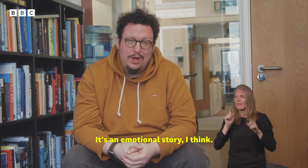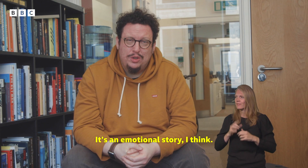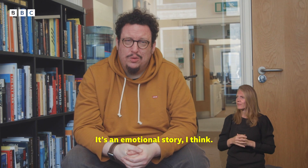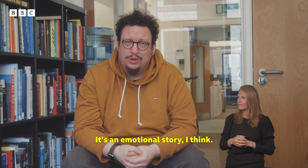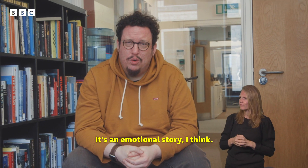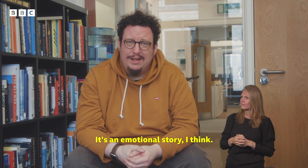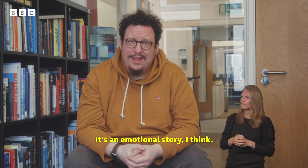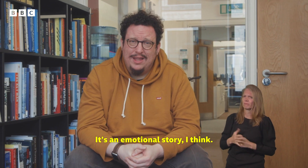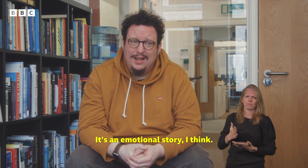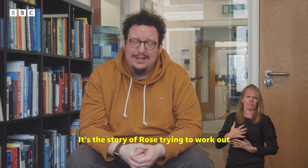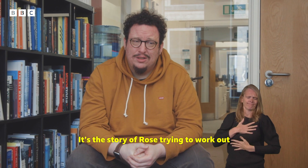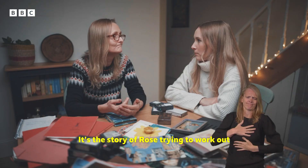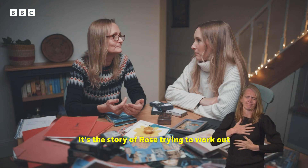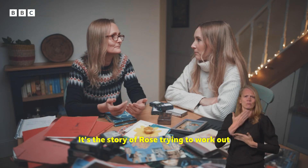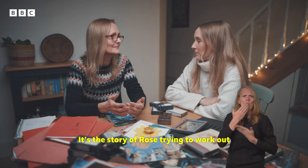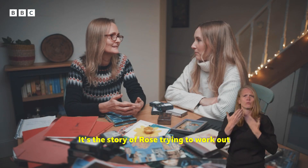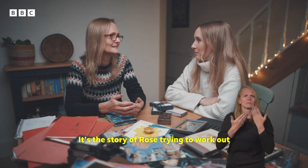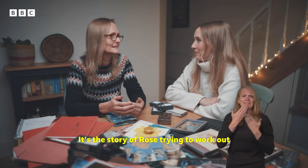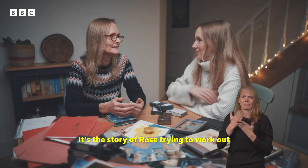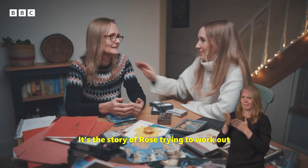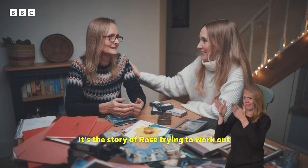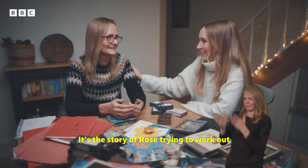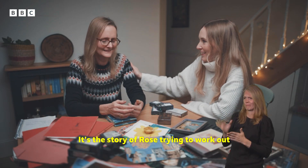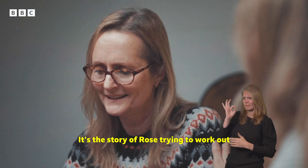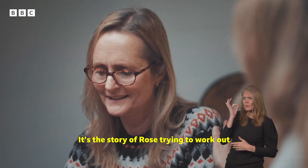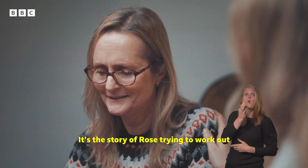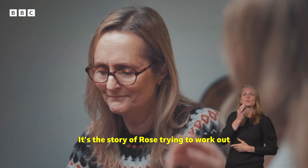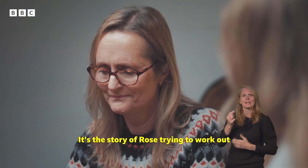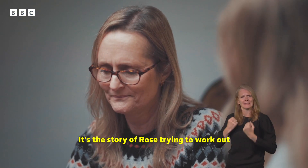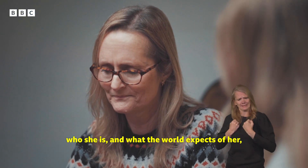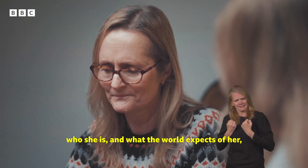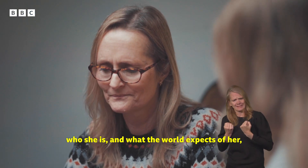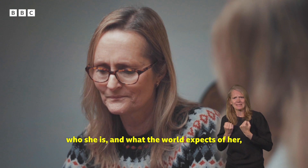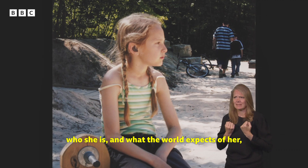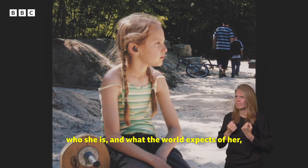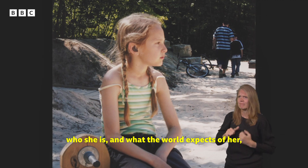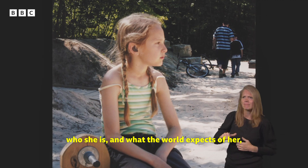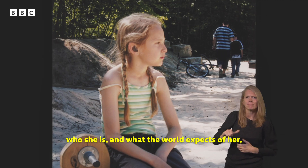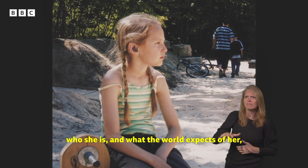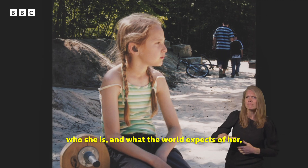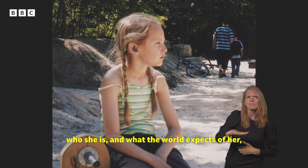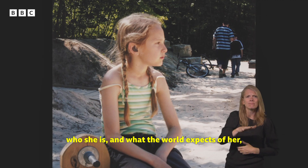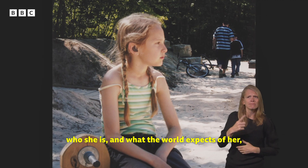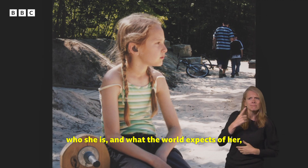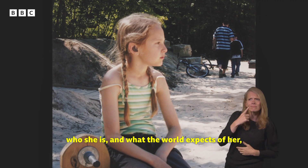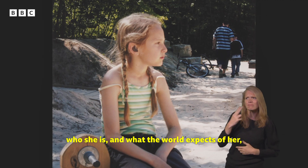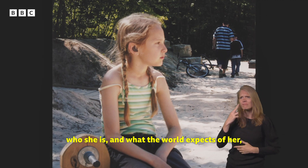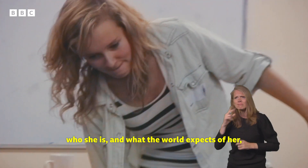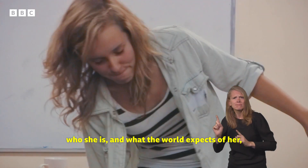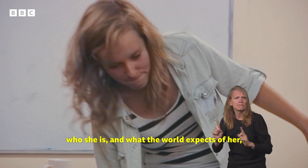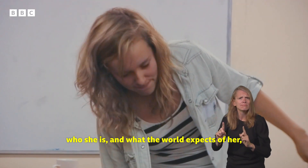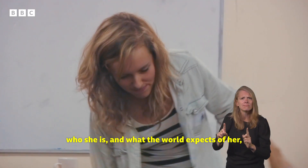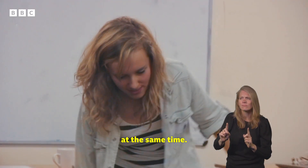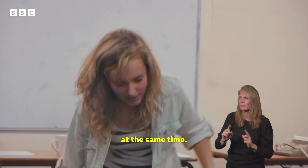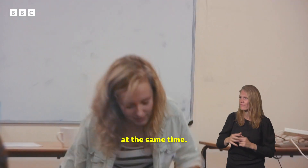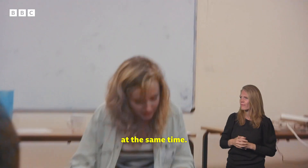It's an emotional story, I think. It's the story of Rose trying to work out who she is and what the world